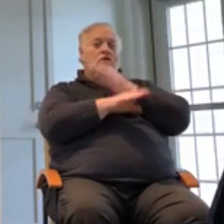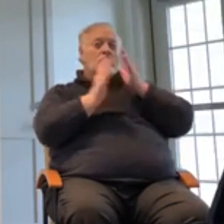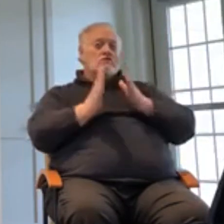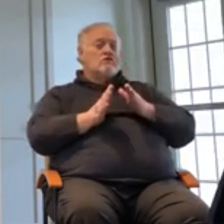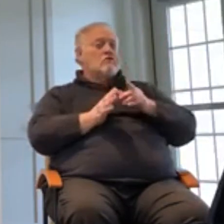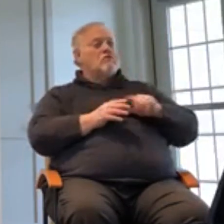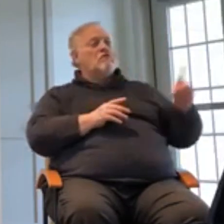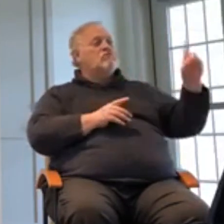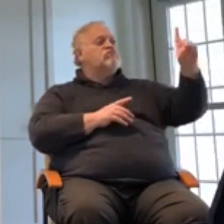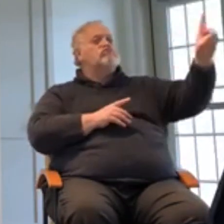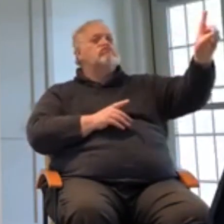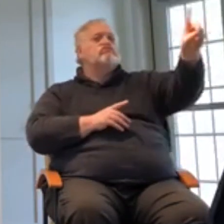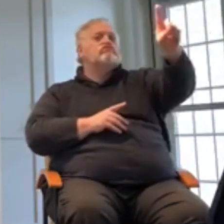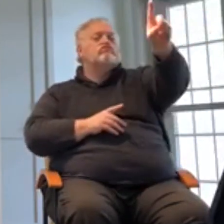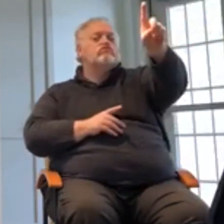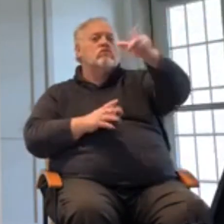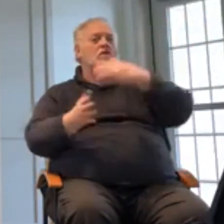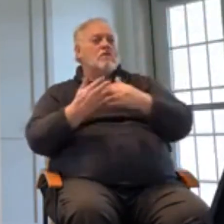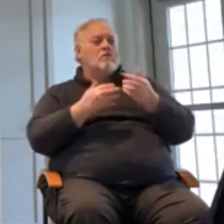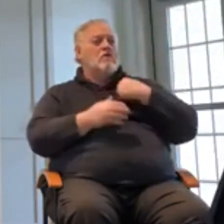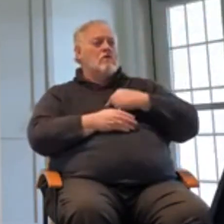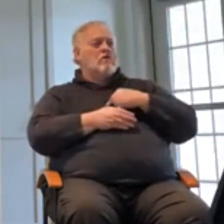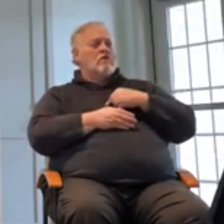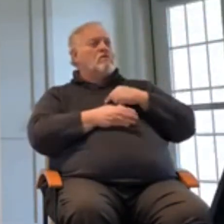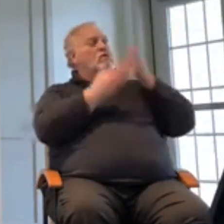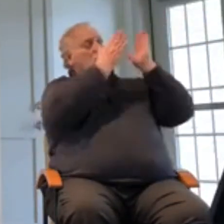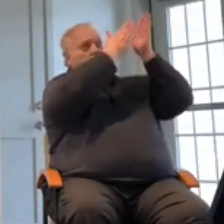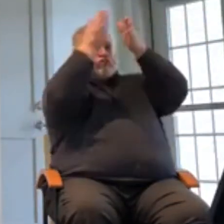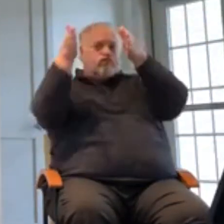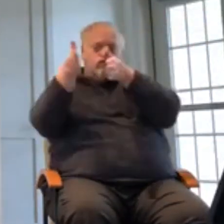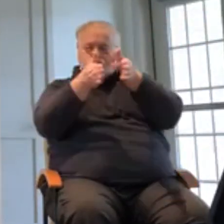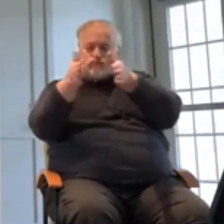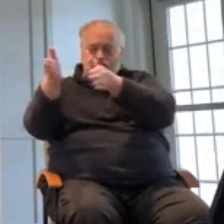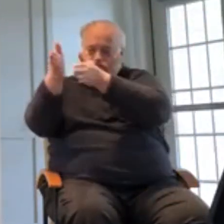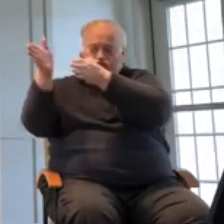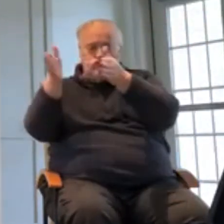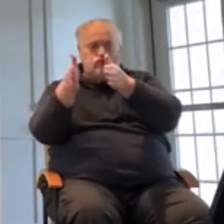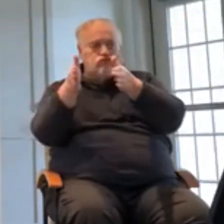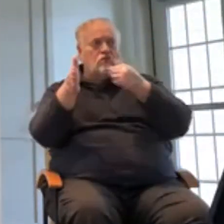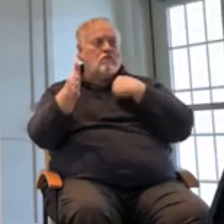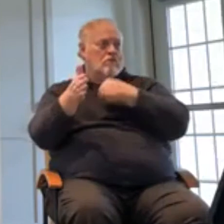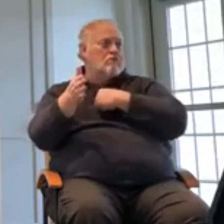astray? Maybe we've just lost our focus.